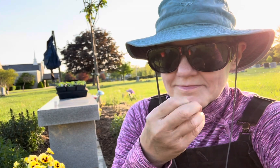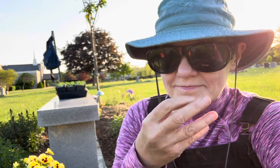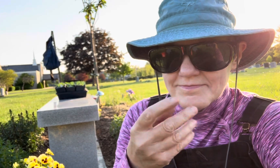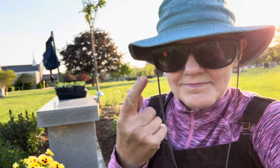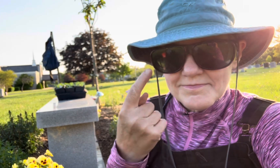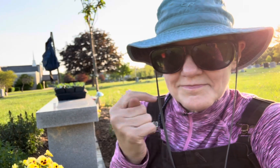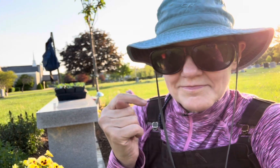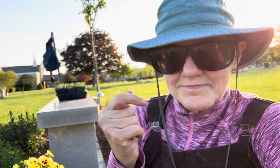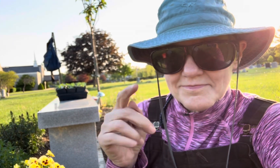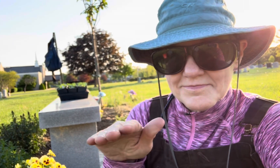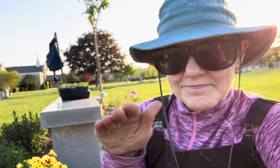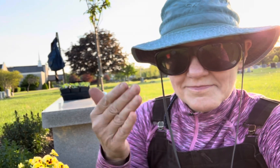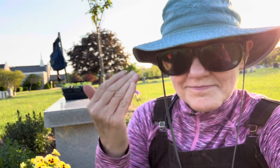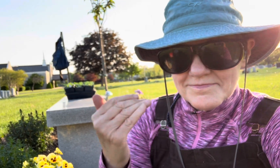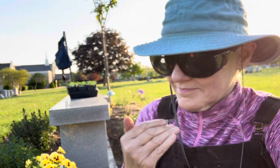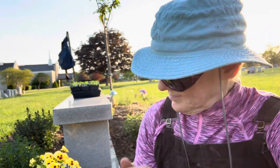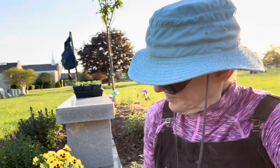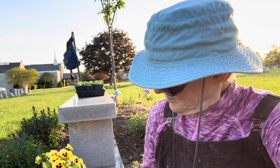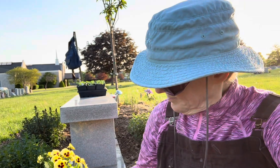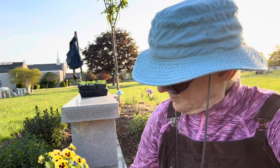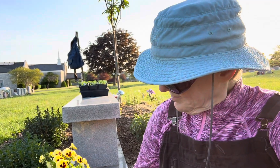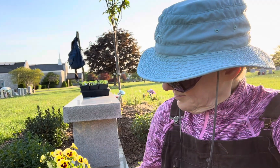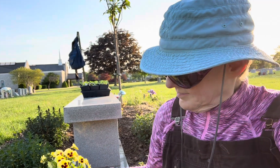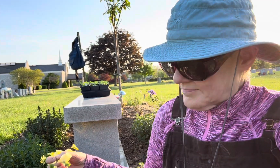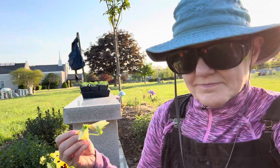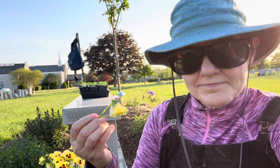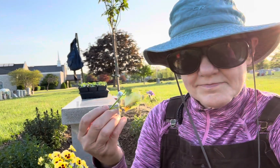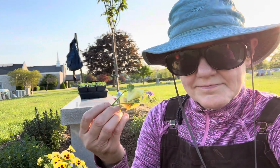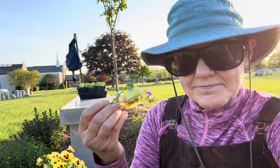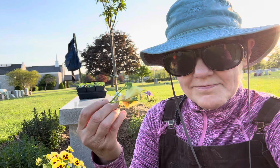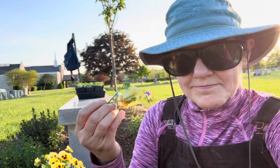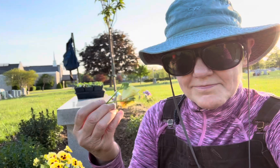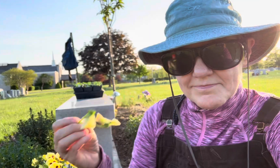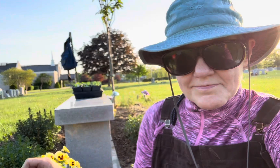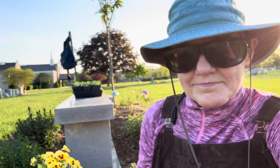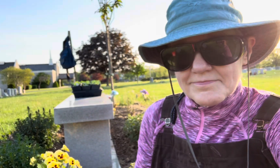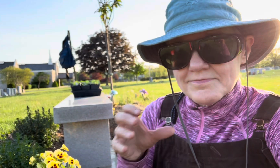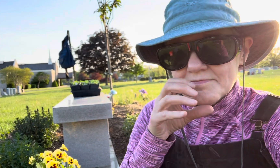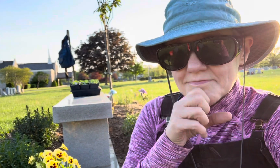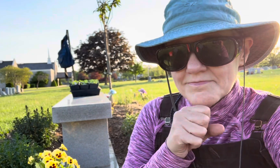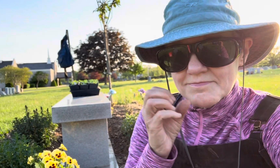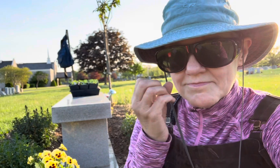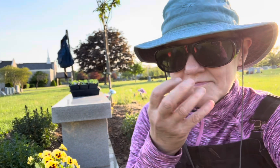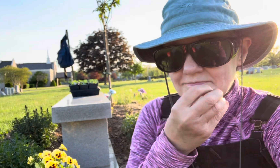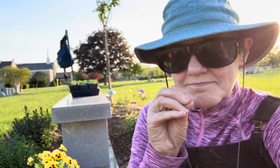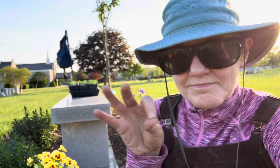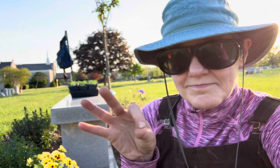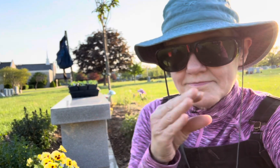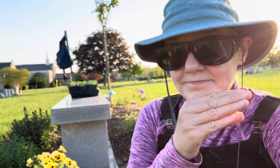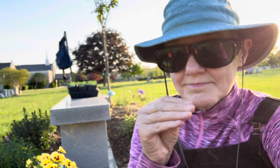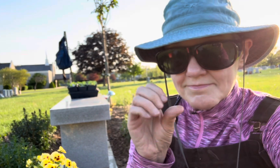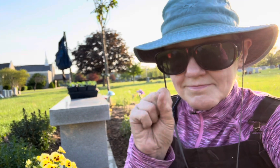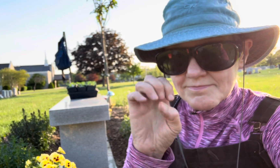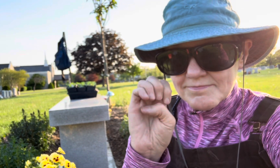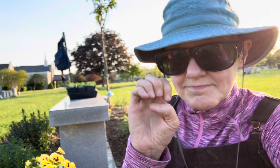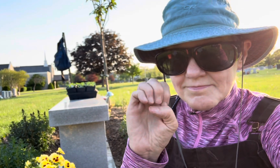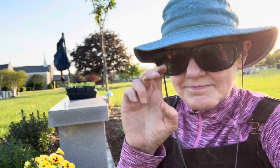If you want your pansies to keep flowering, deadhead them. Remove the old flowers and the old seed